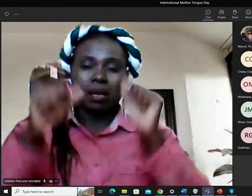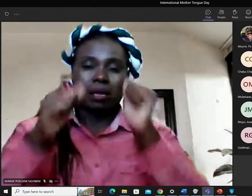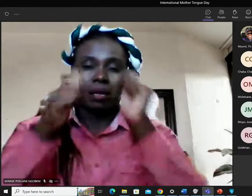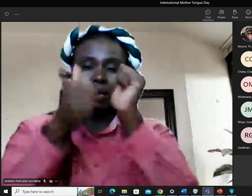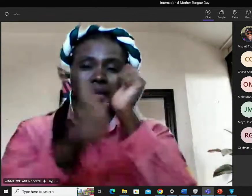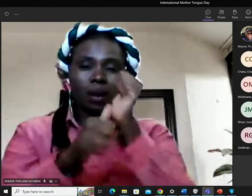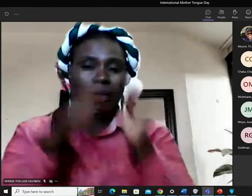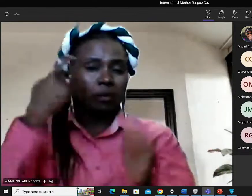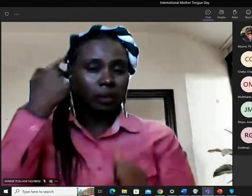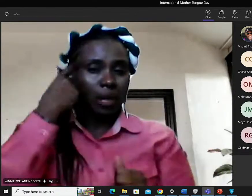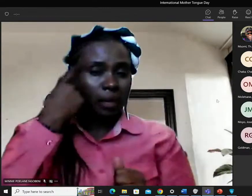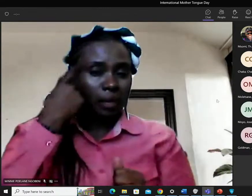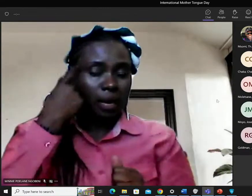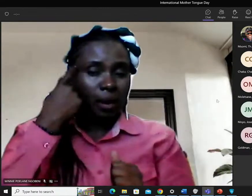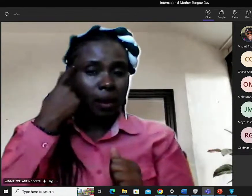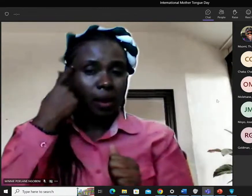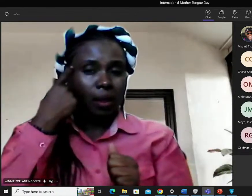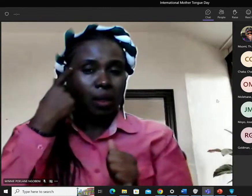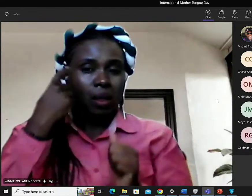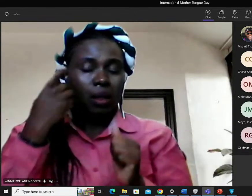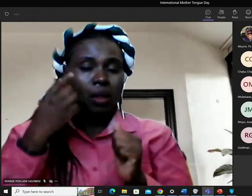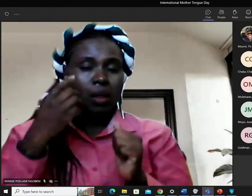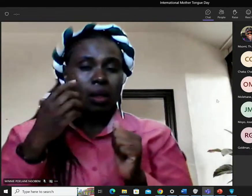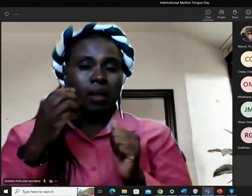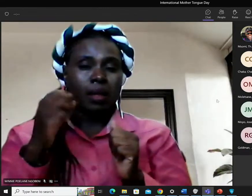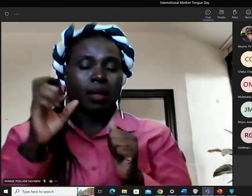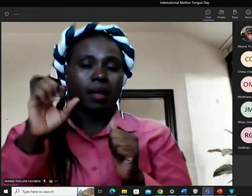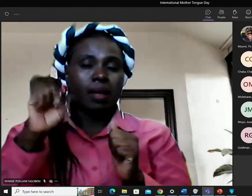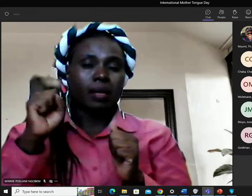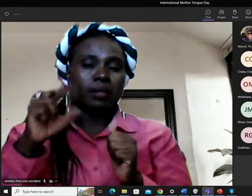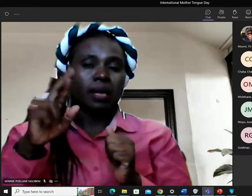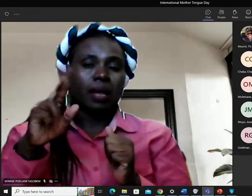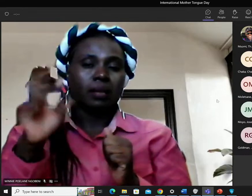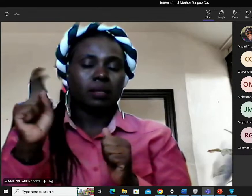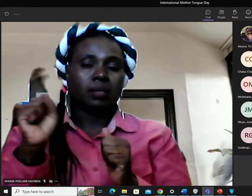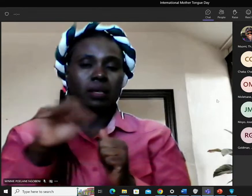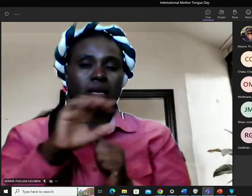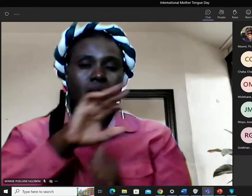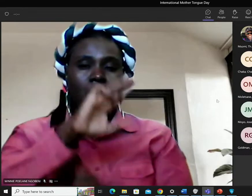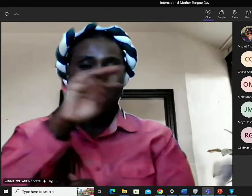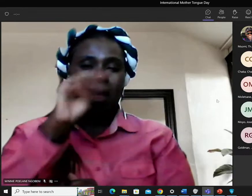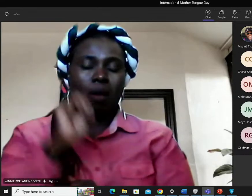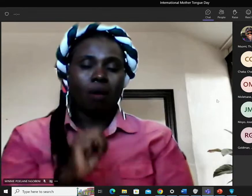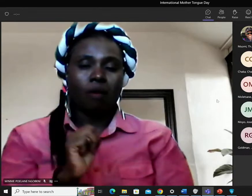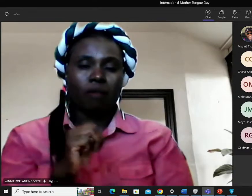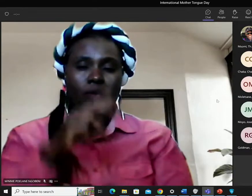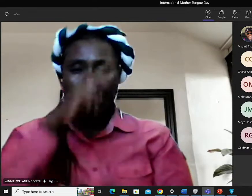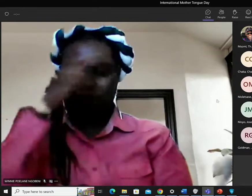General of the National SRC of UNISA.